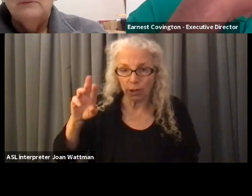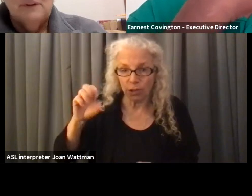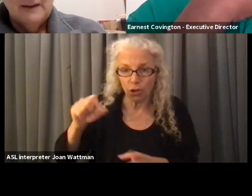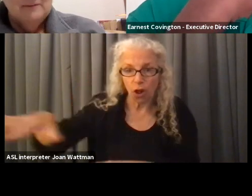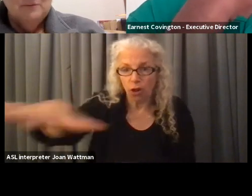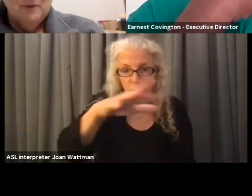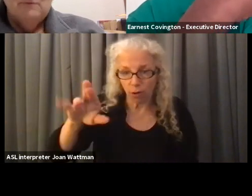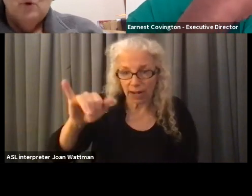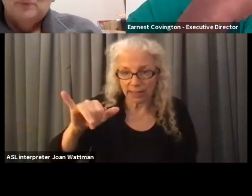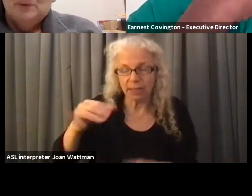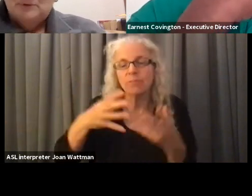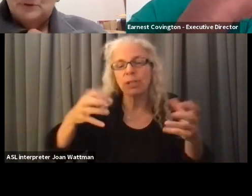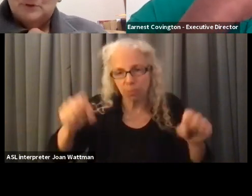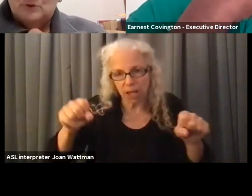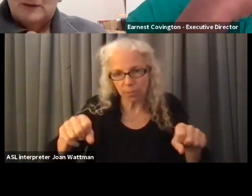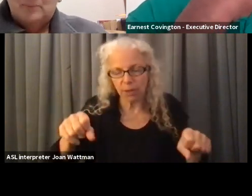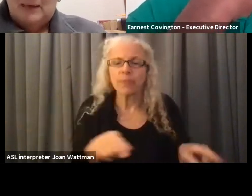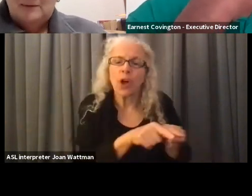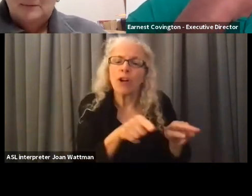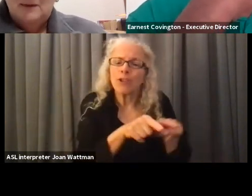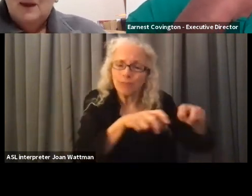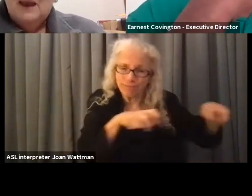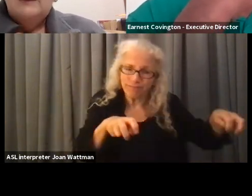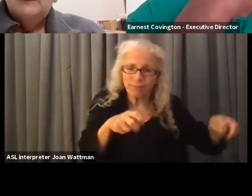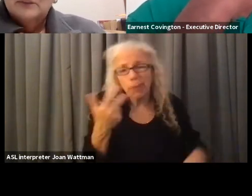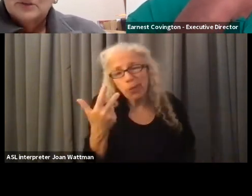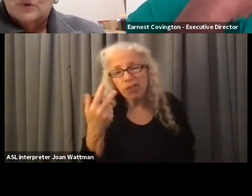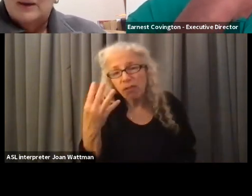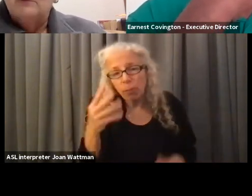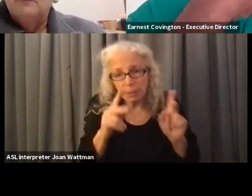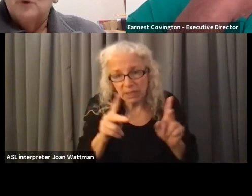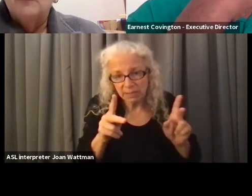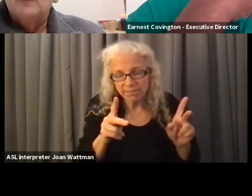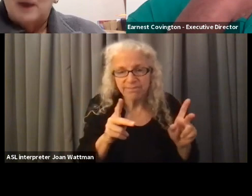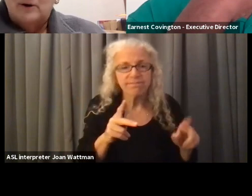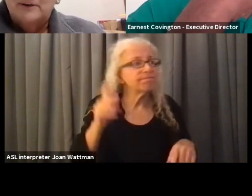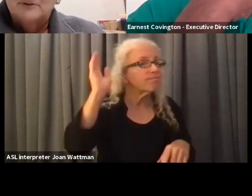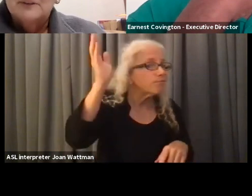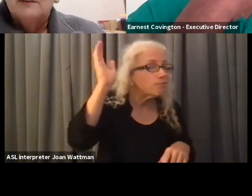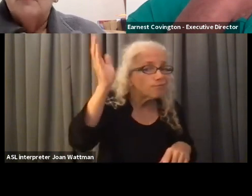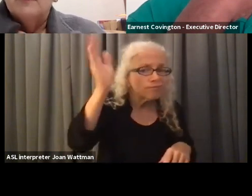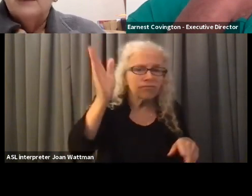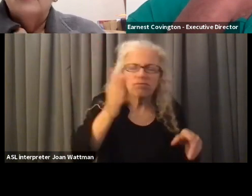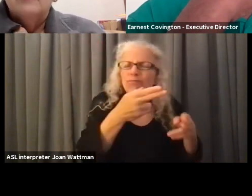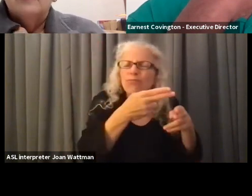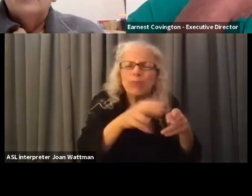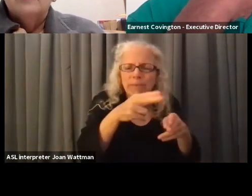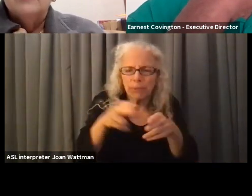will invite 3 or 4 people to serve on a panel and illustrate a few of the barriers